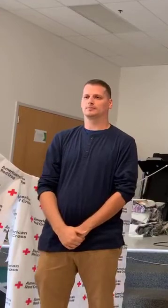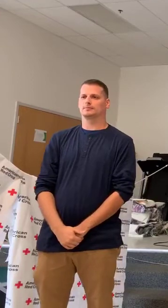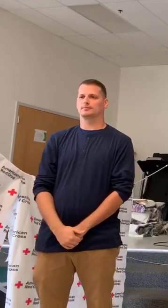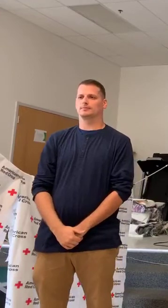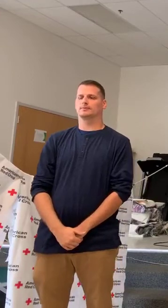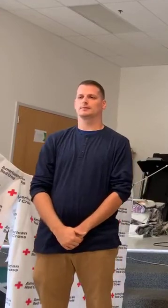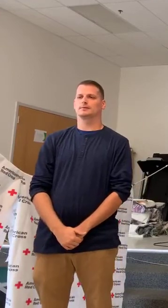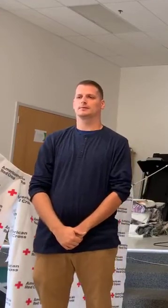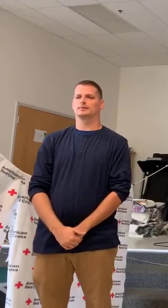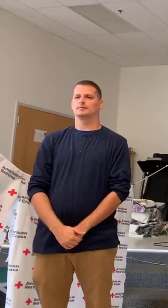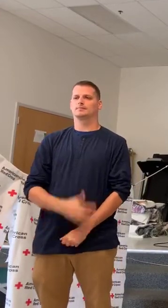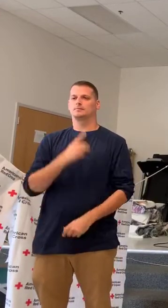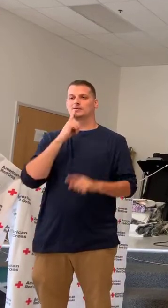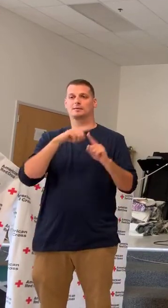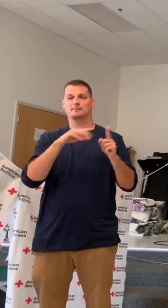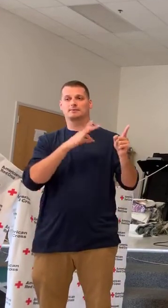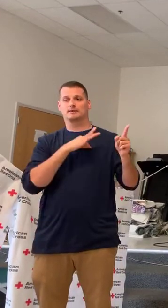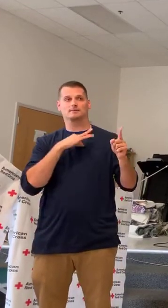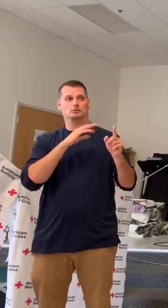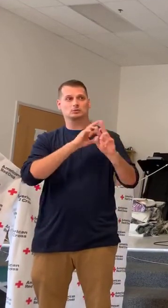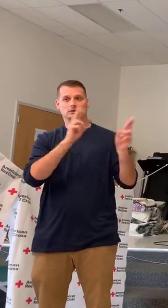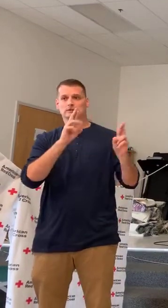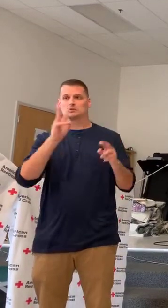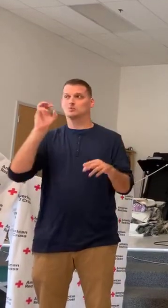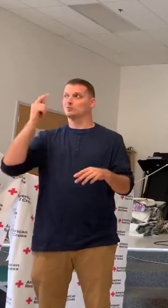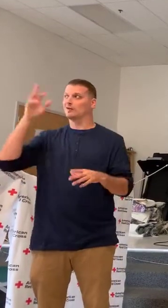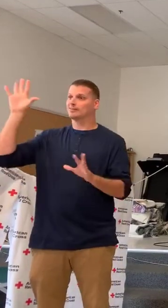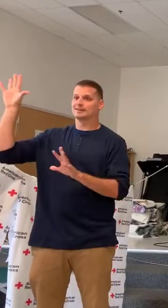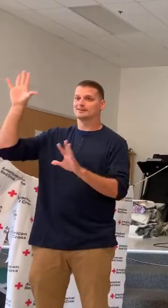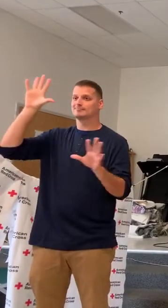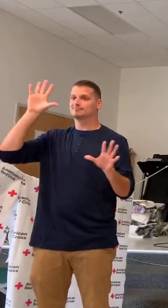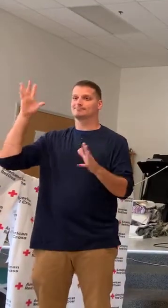just too many starts with even for that amount of people.